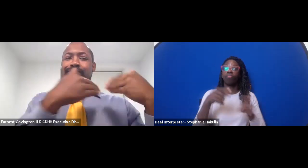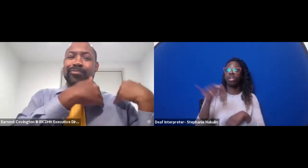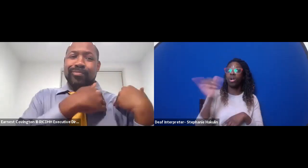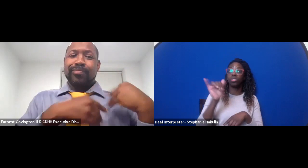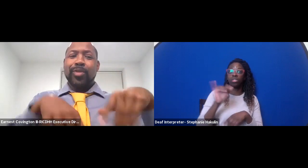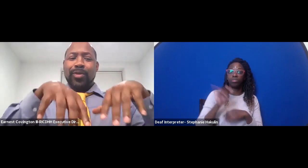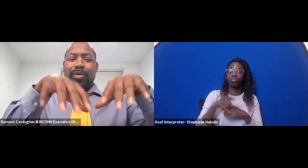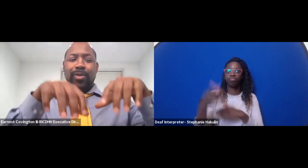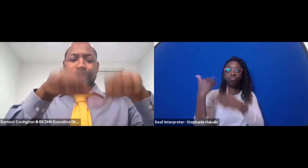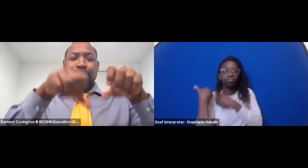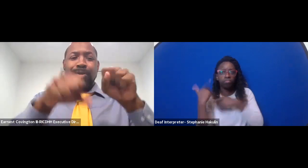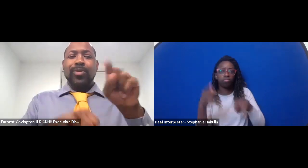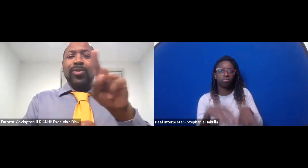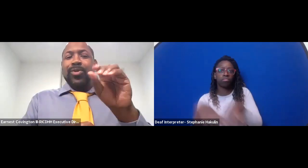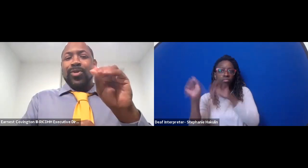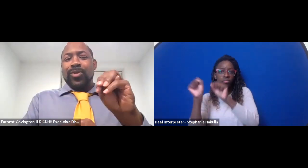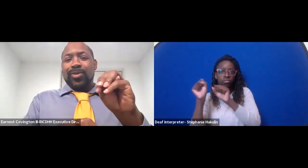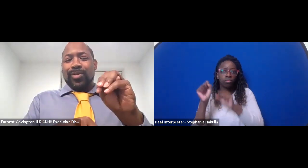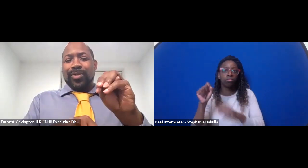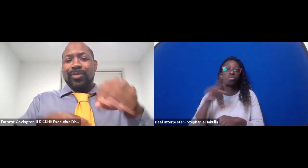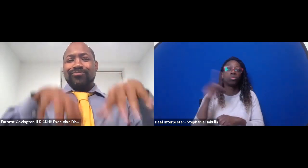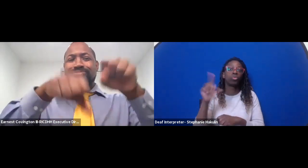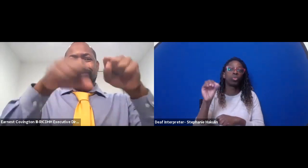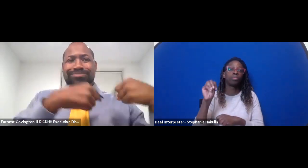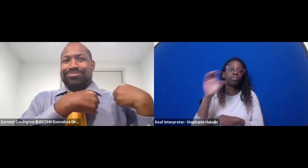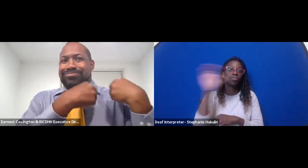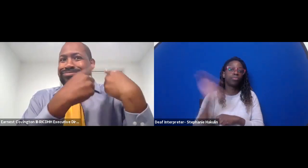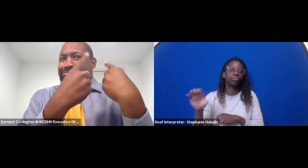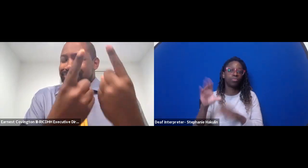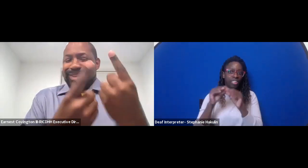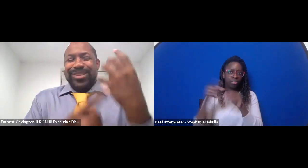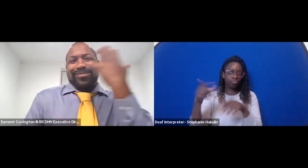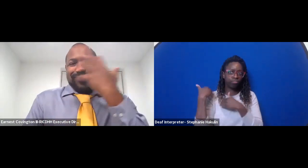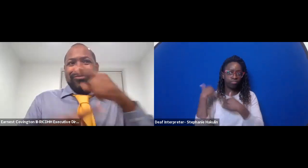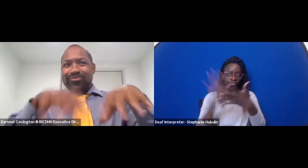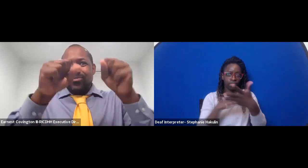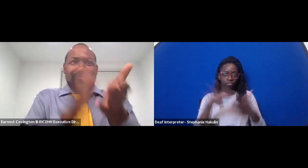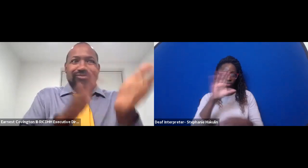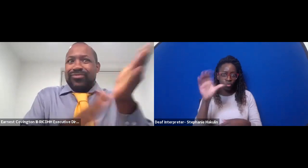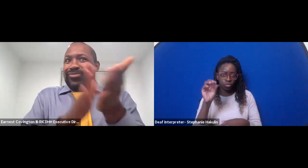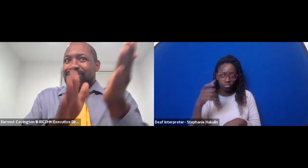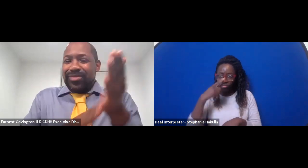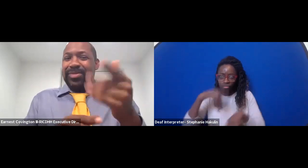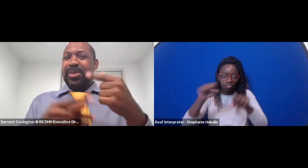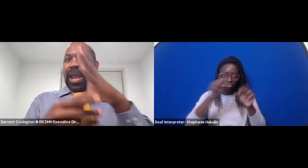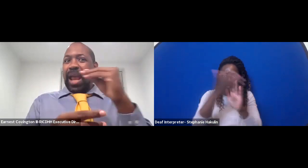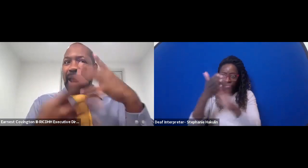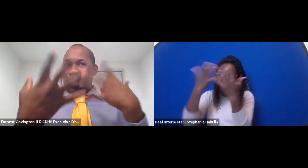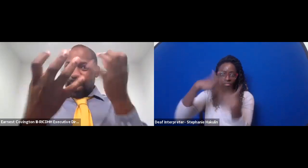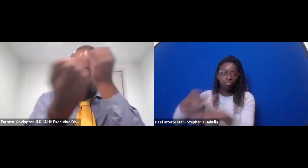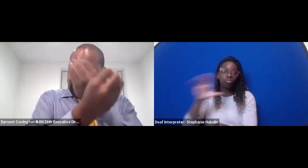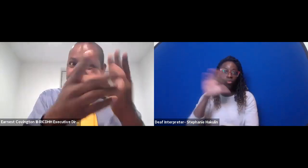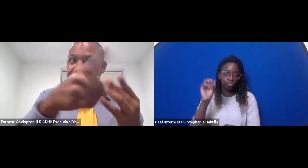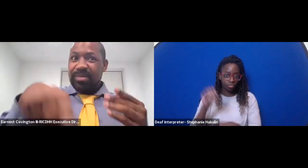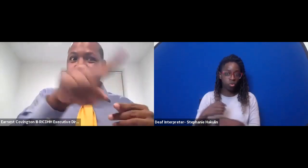And there's also Bethany is actually hosts most of our Zoom calls. She's doing, it's been a while that we've been virtual,